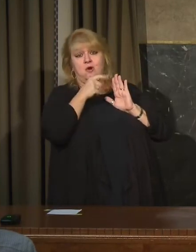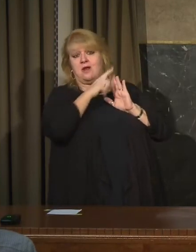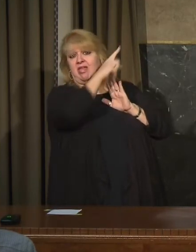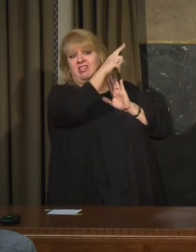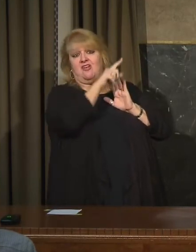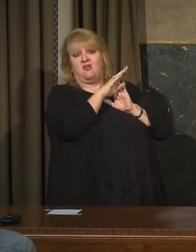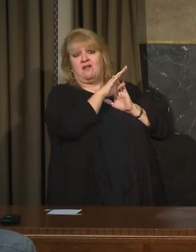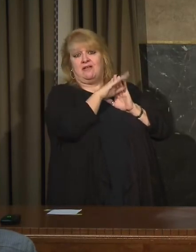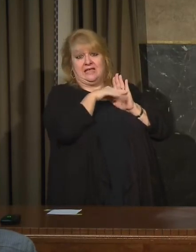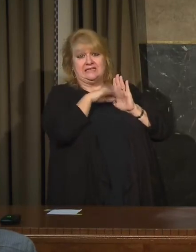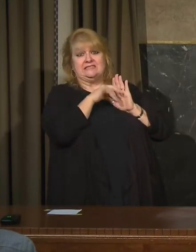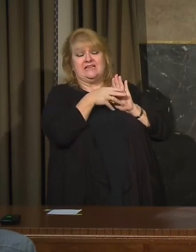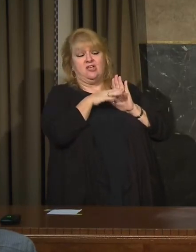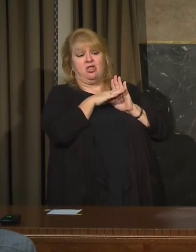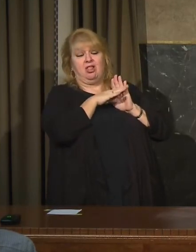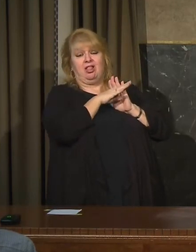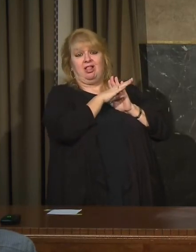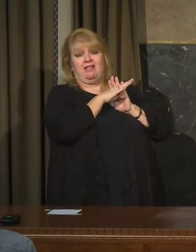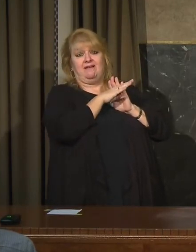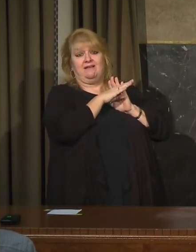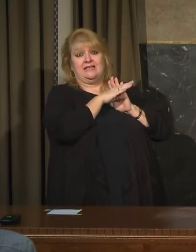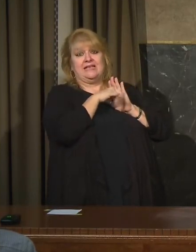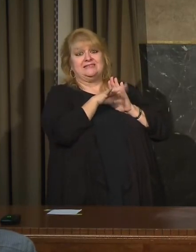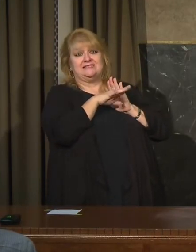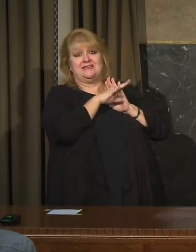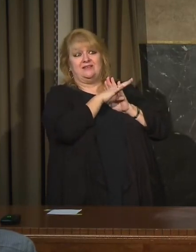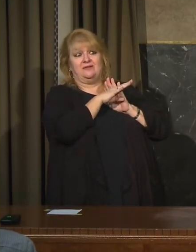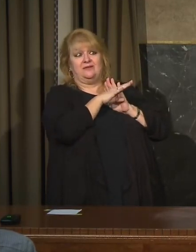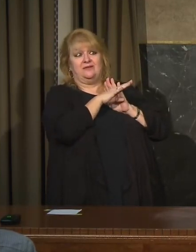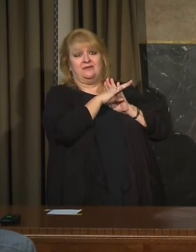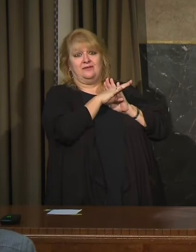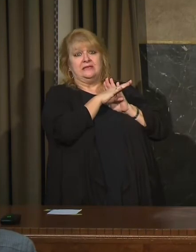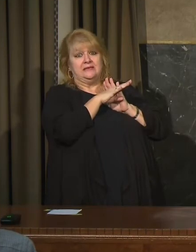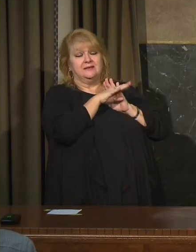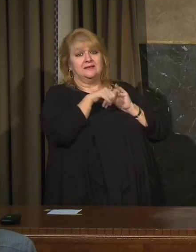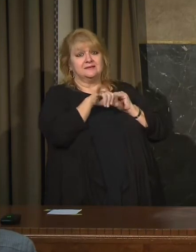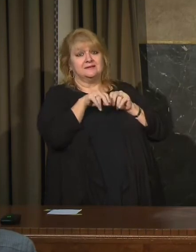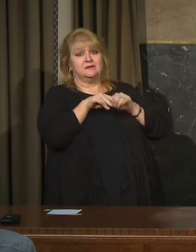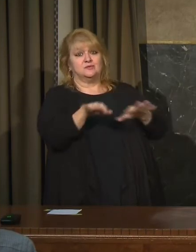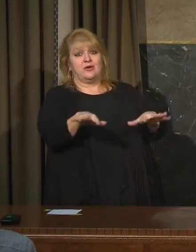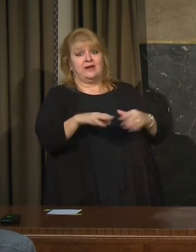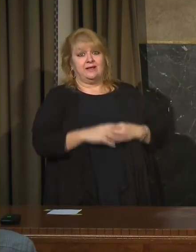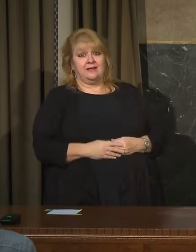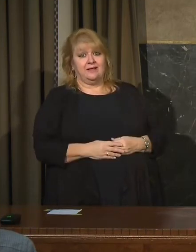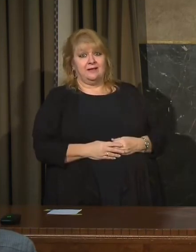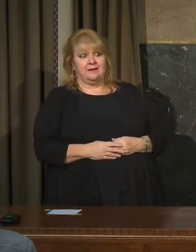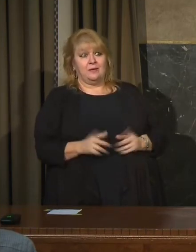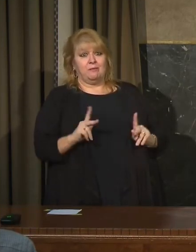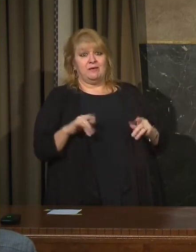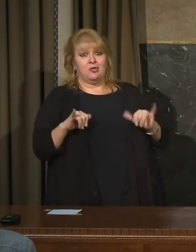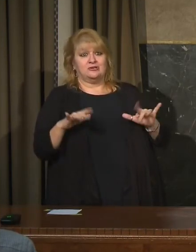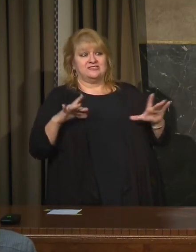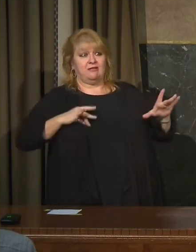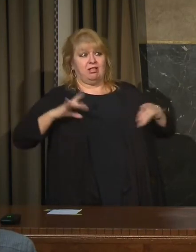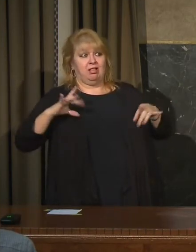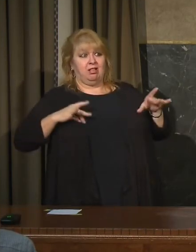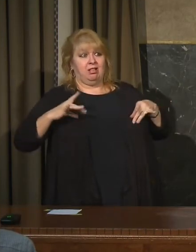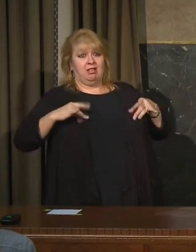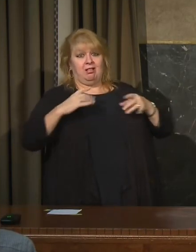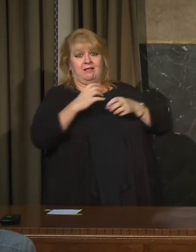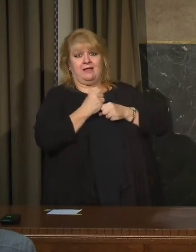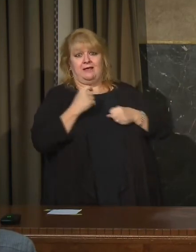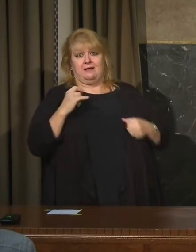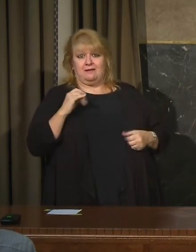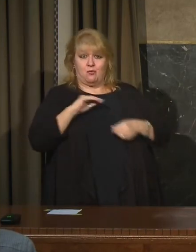now, and we haven't even peaked. So please take that to heart and think long and hard about what activities you're gonna do